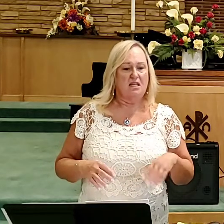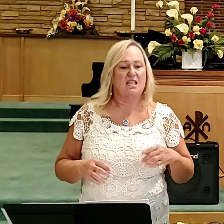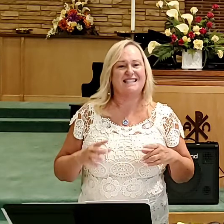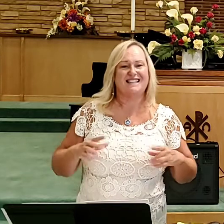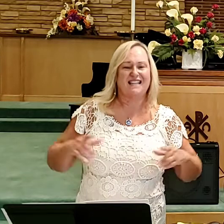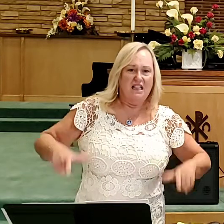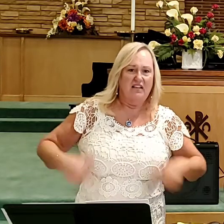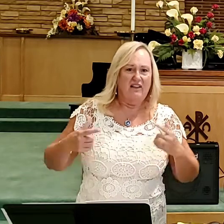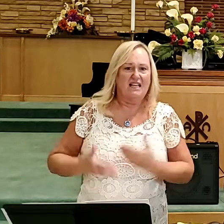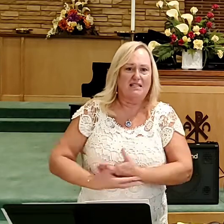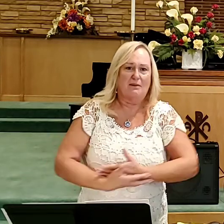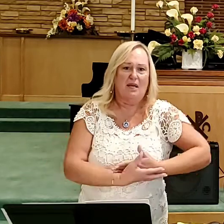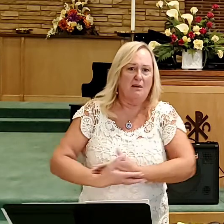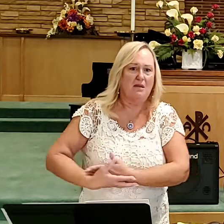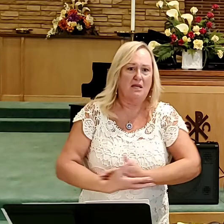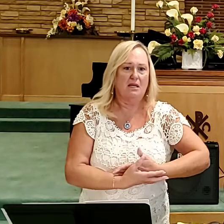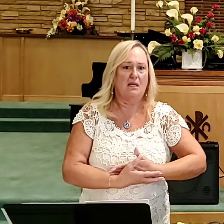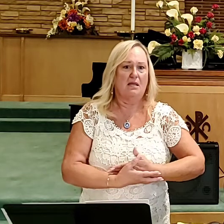as an infant